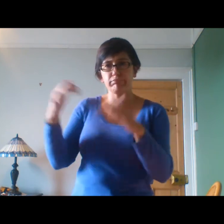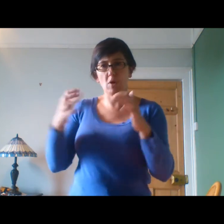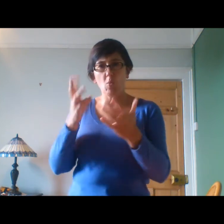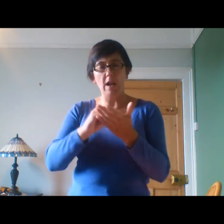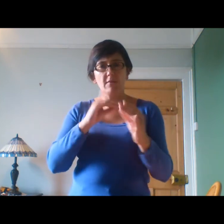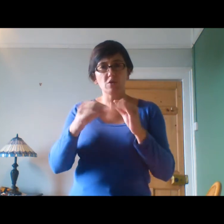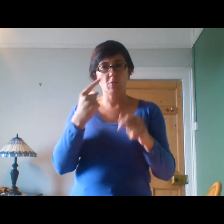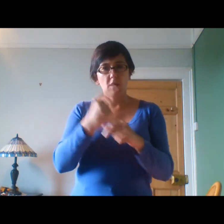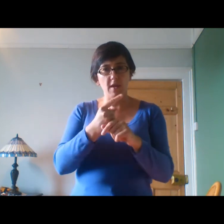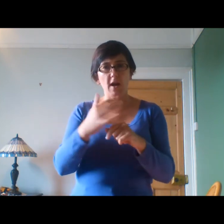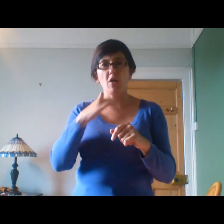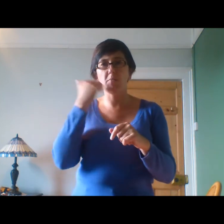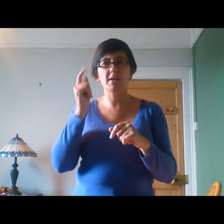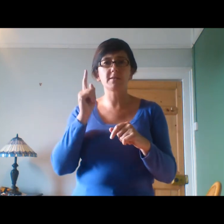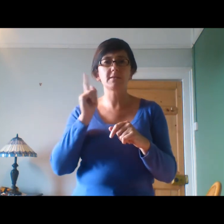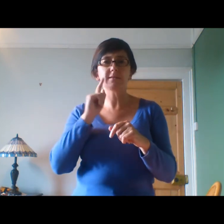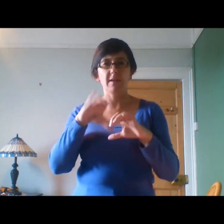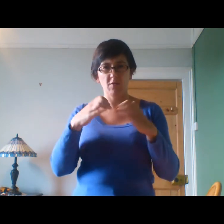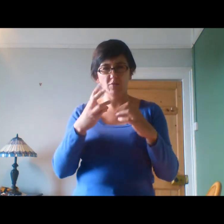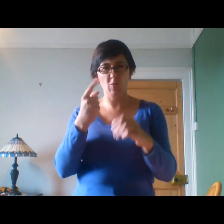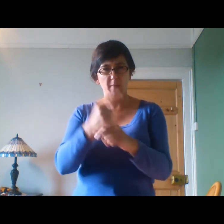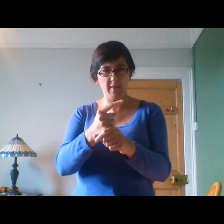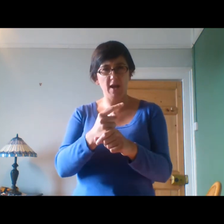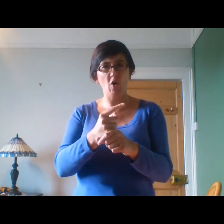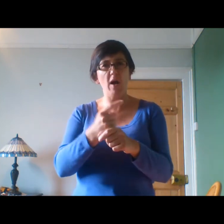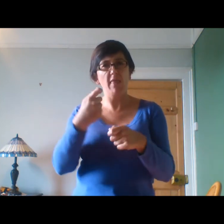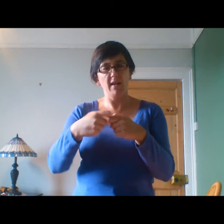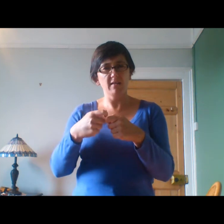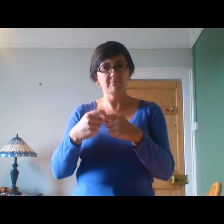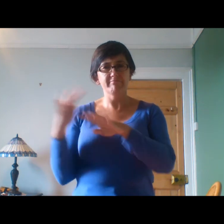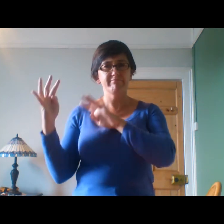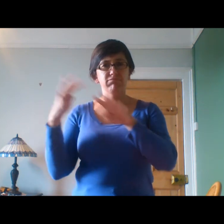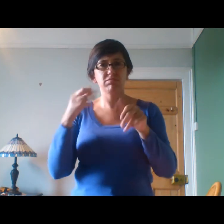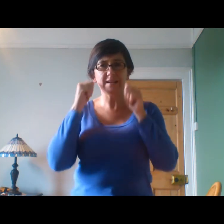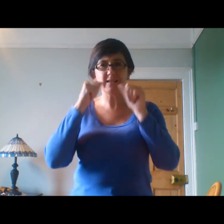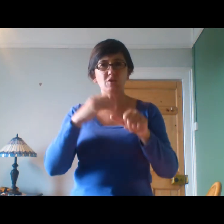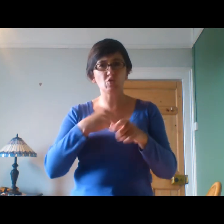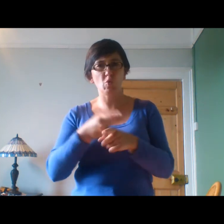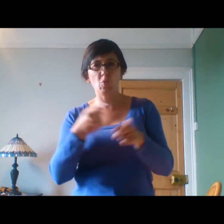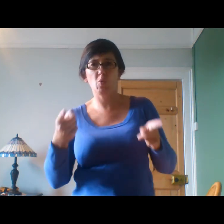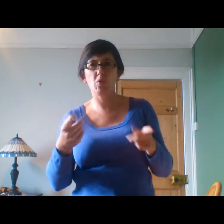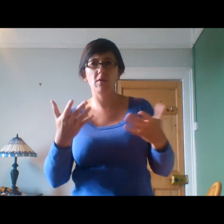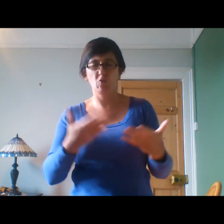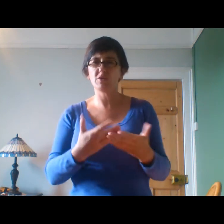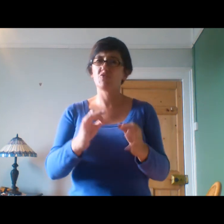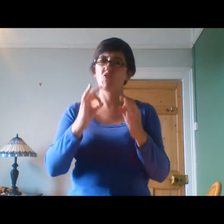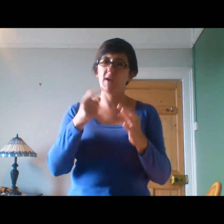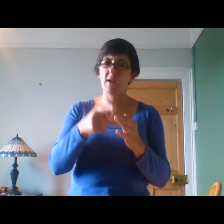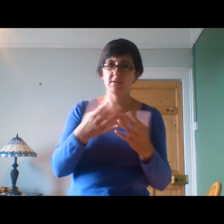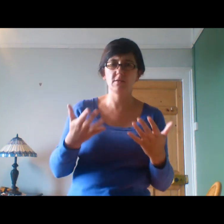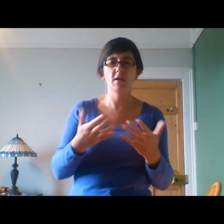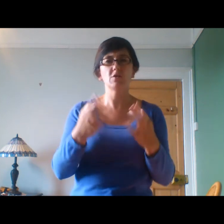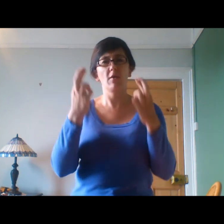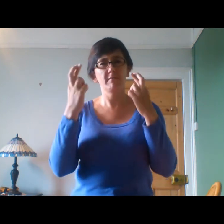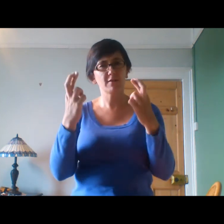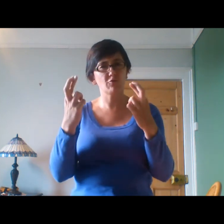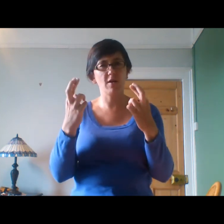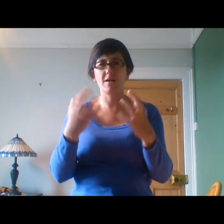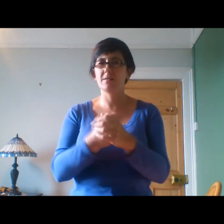the proceedings. So that will draw attention to it as well. I think so. Which is great. So fingers crossed, because I'm